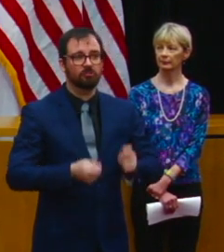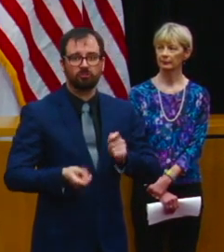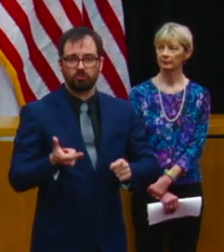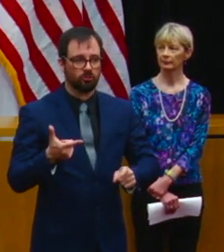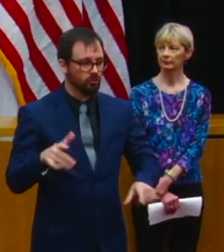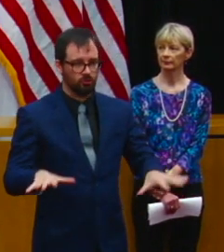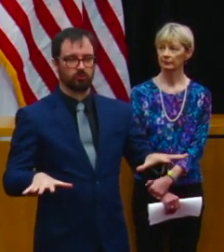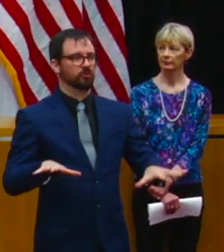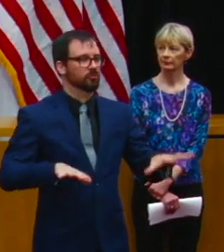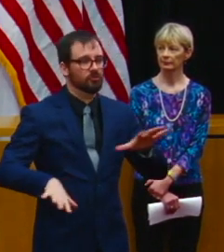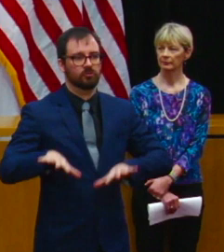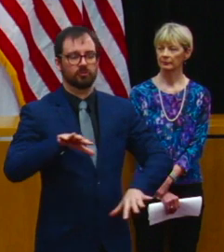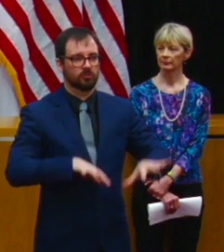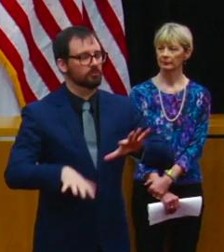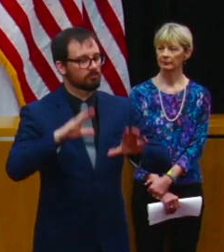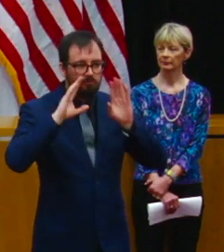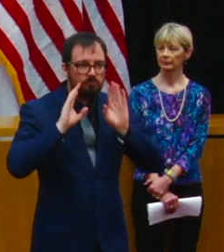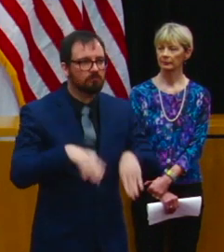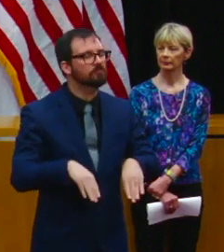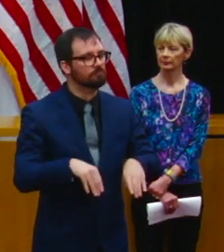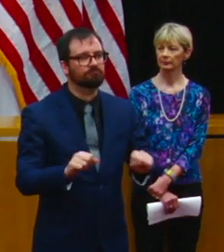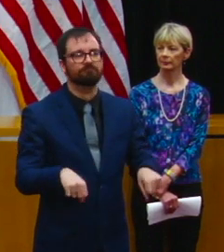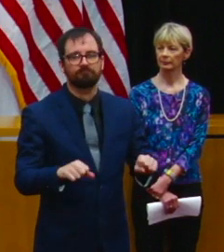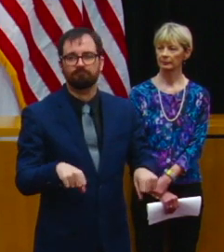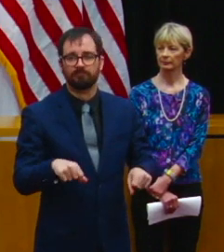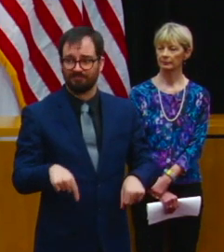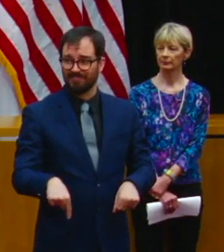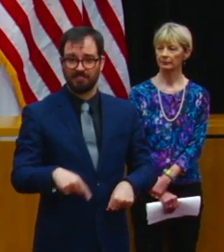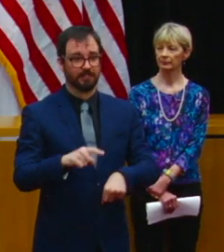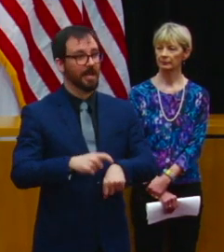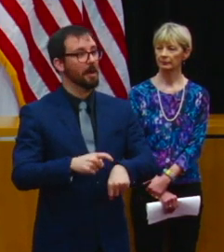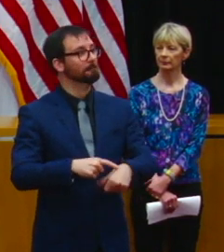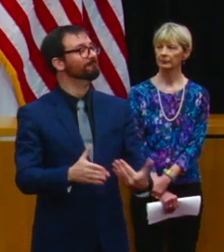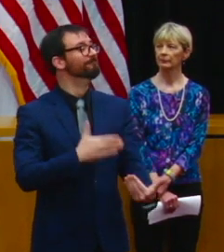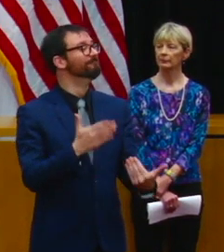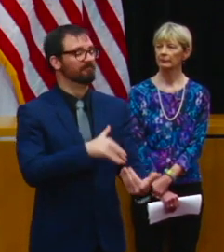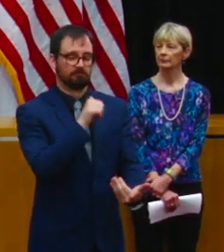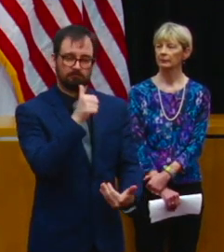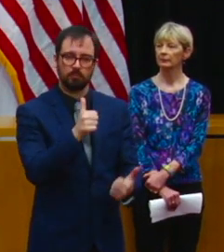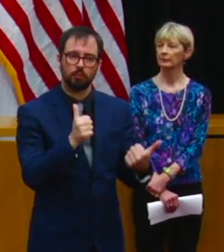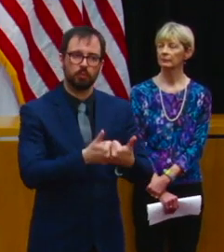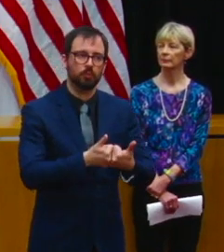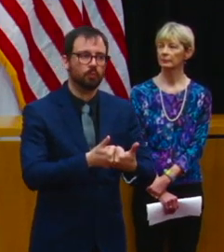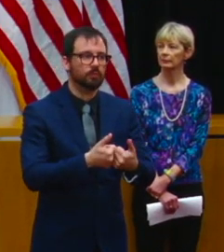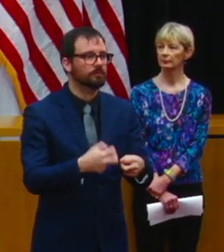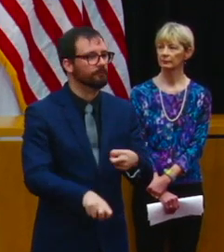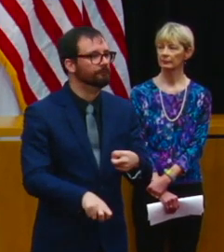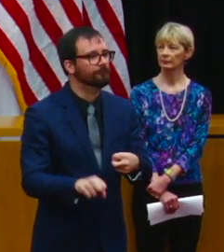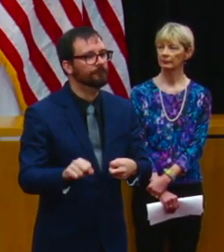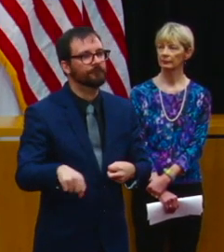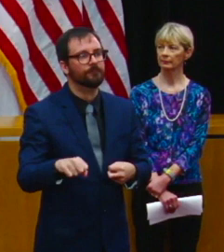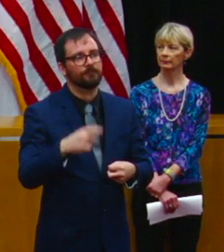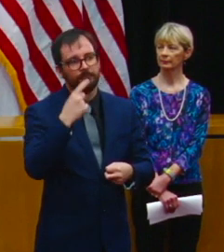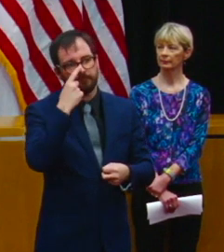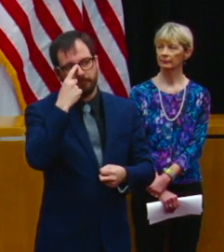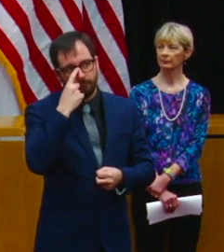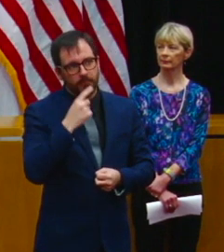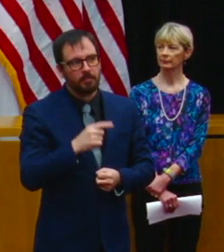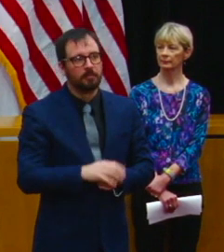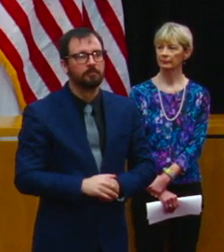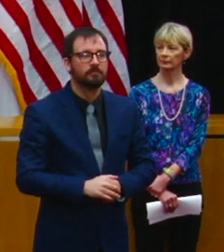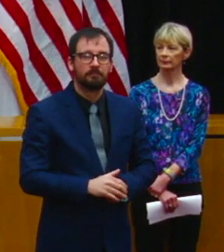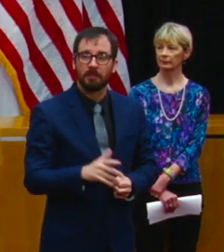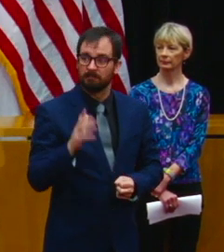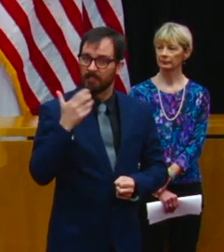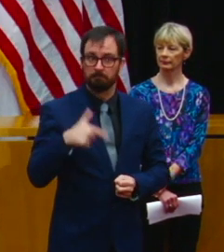in which disruption is becoming more the norm. But the people of Massachusetts have overcome trying times in the past, and I'm confident